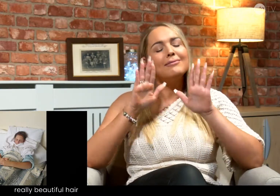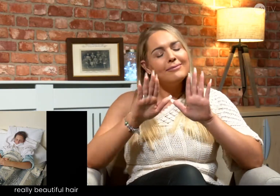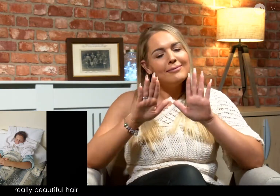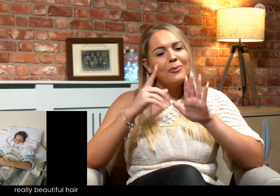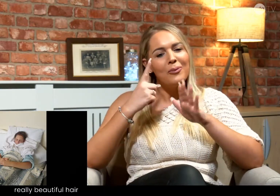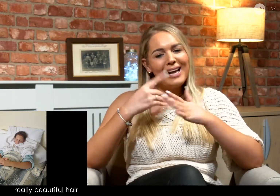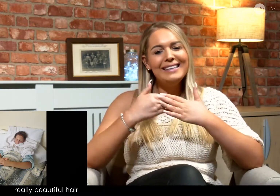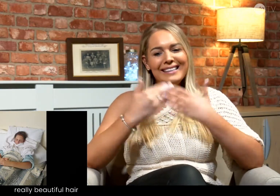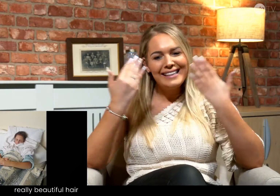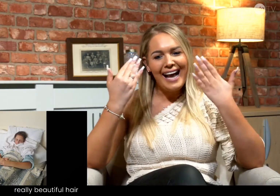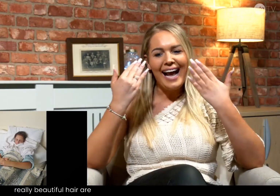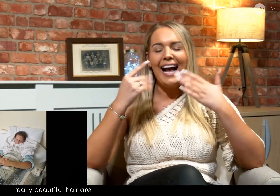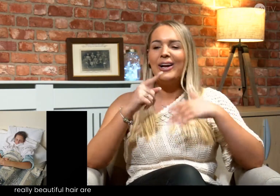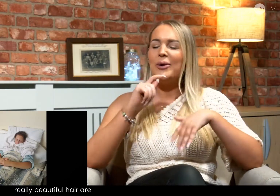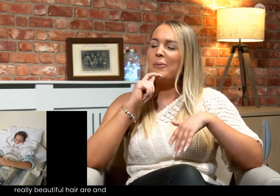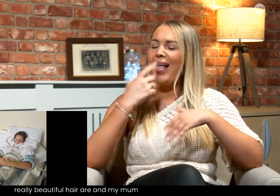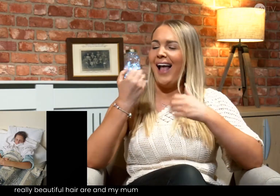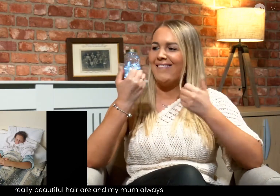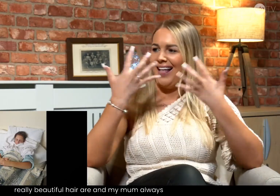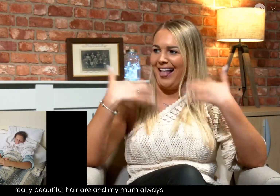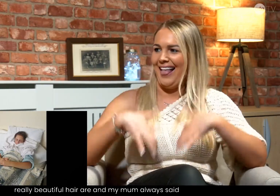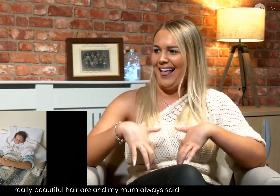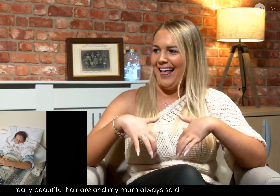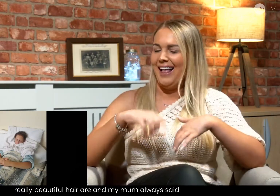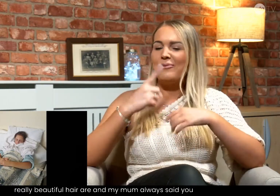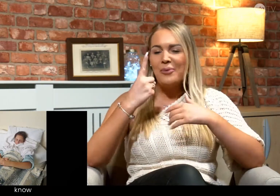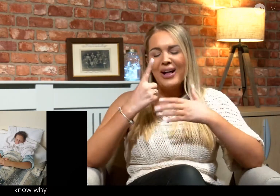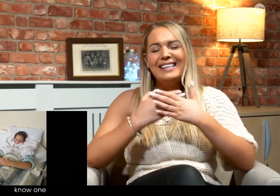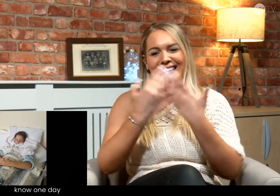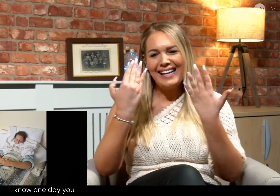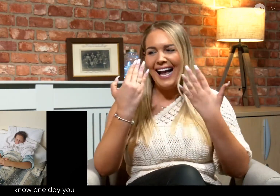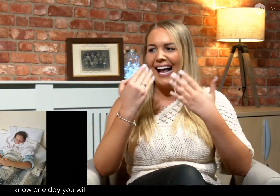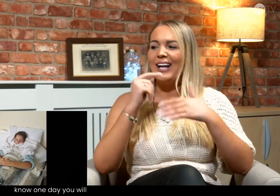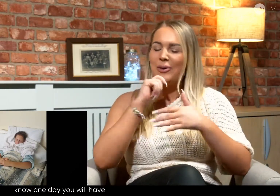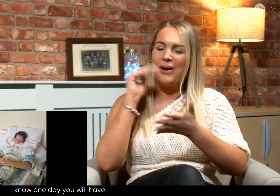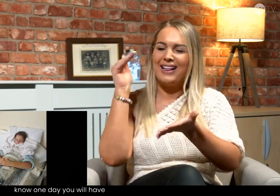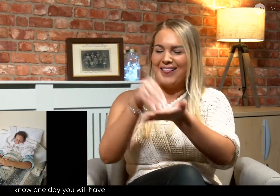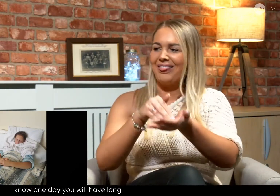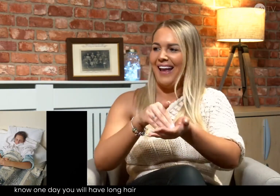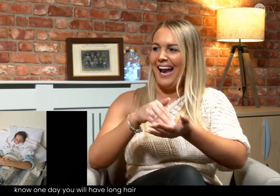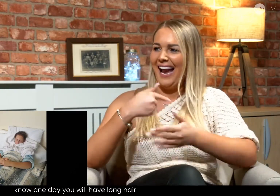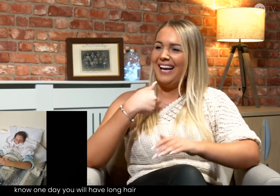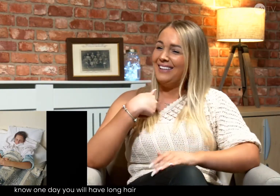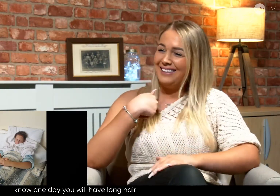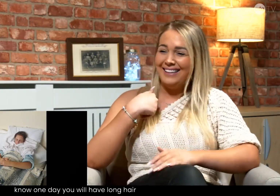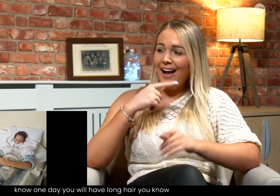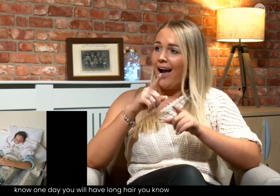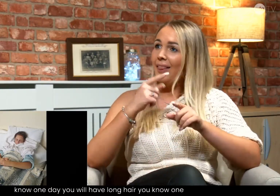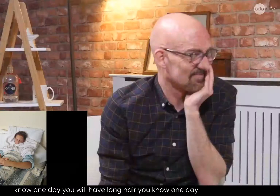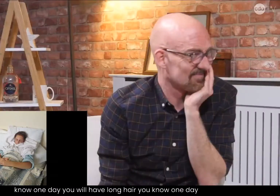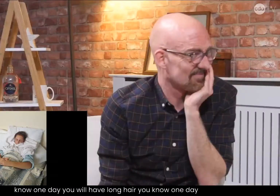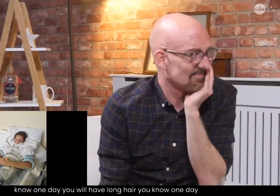And my mum always said, you know, one day you will have long hair. You know, one day you'll get there.